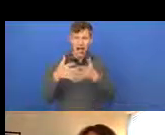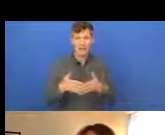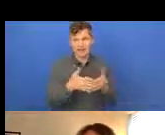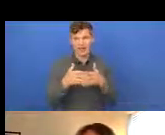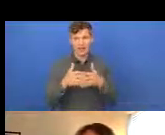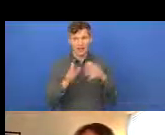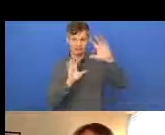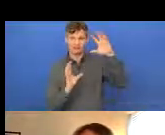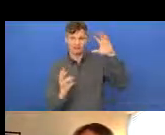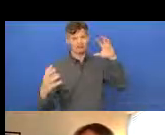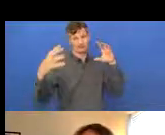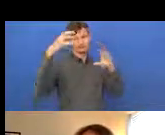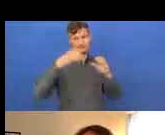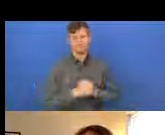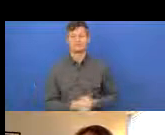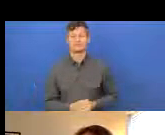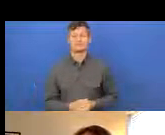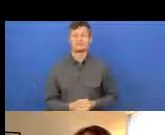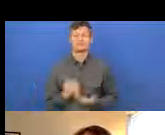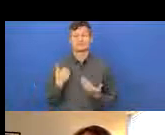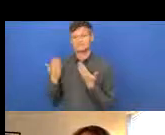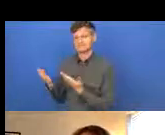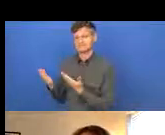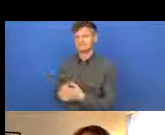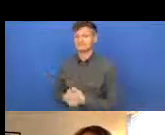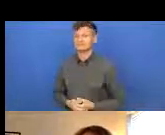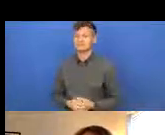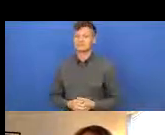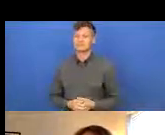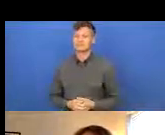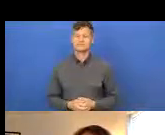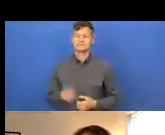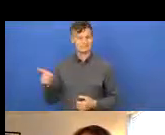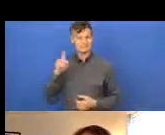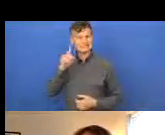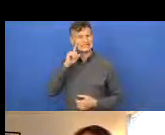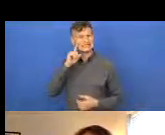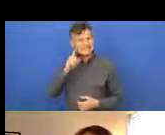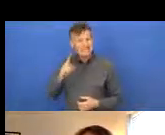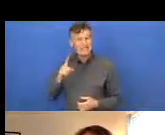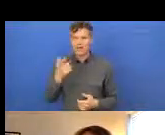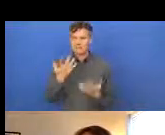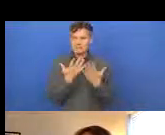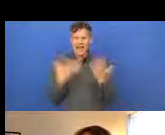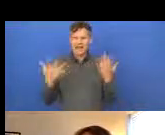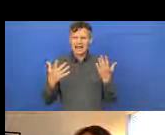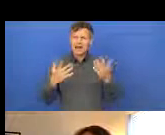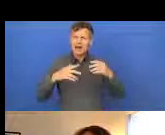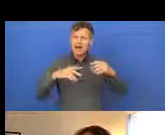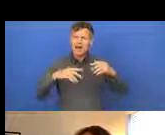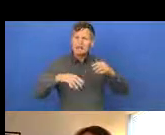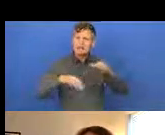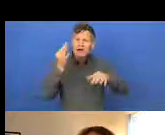Next slide. The study identified a number of significant gaps in available evidence. Among the most striking is